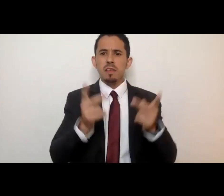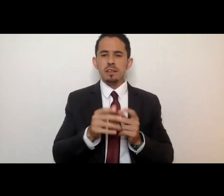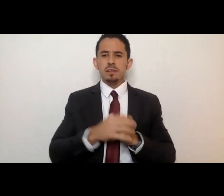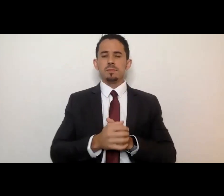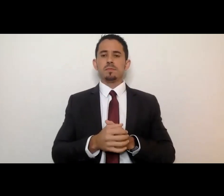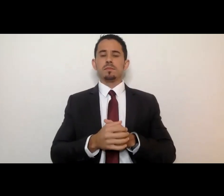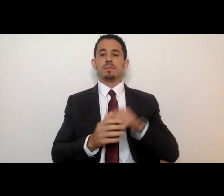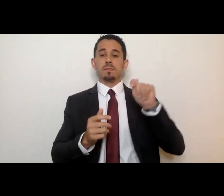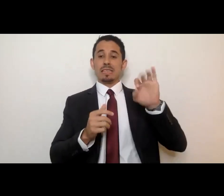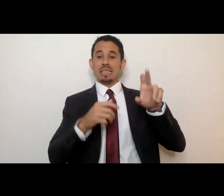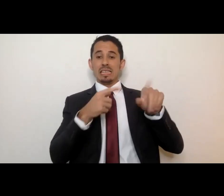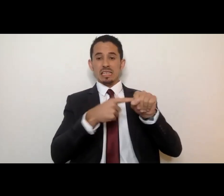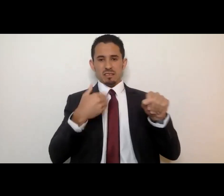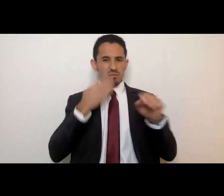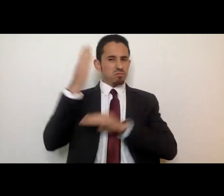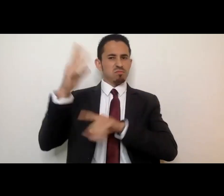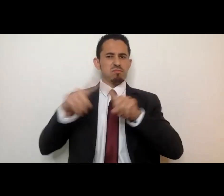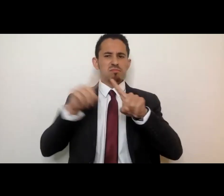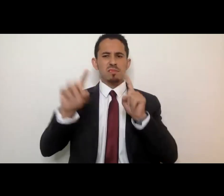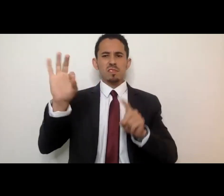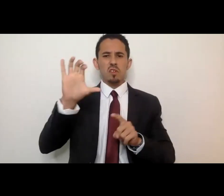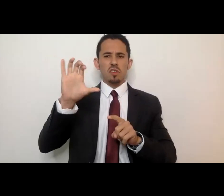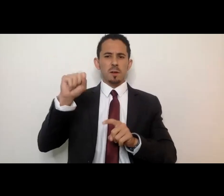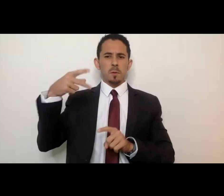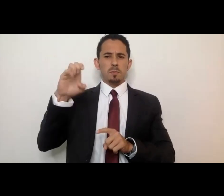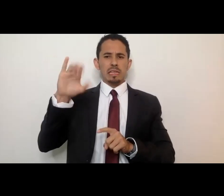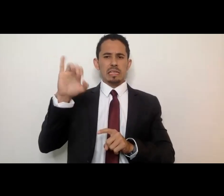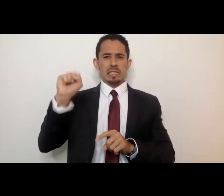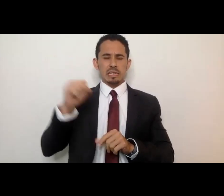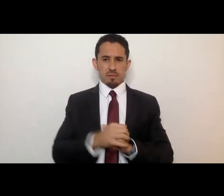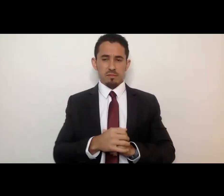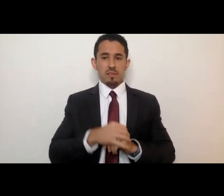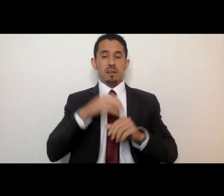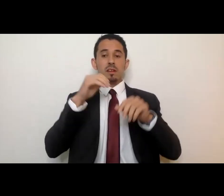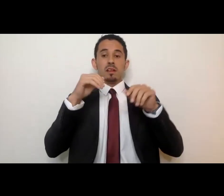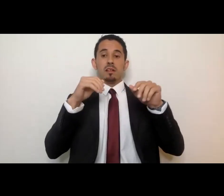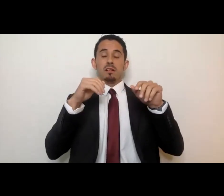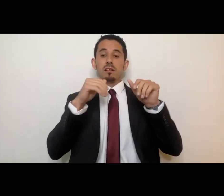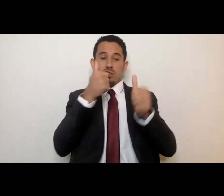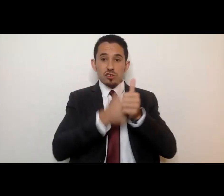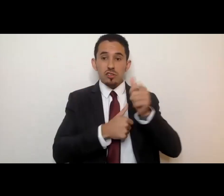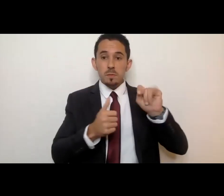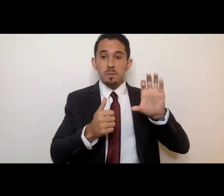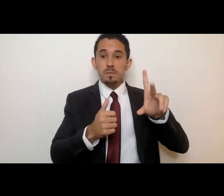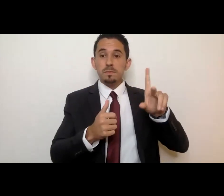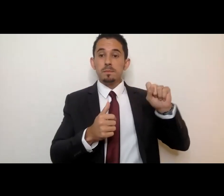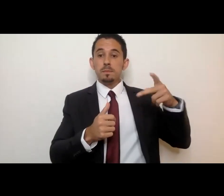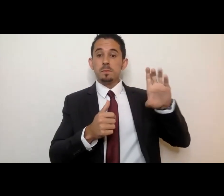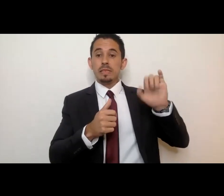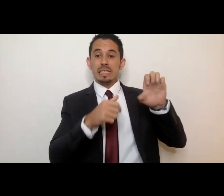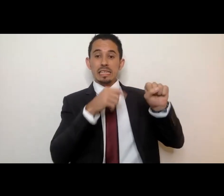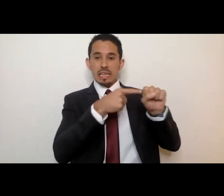consider where ticks are emerging in relation to their hosts. Ticks there are over 900 species of ticks.